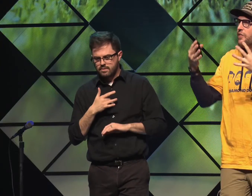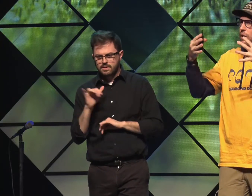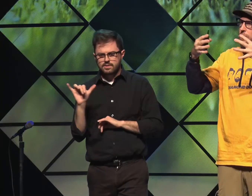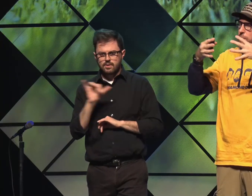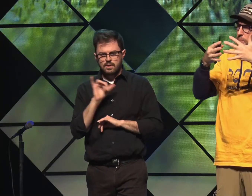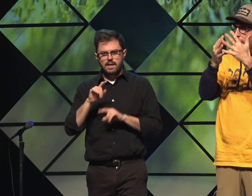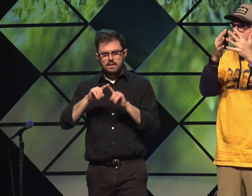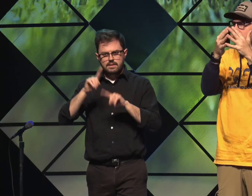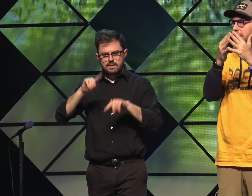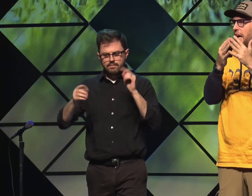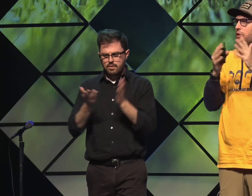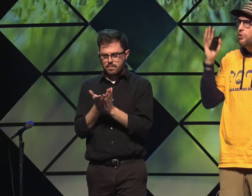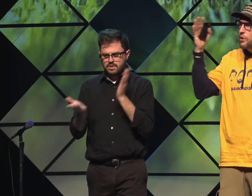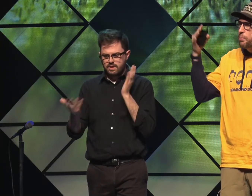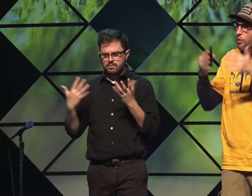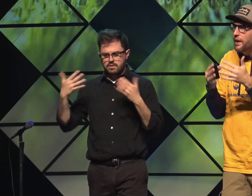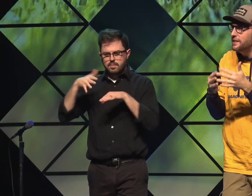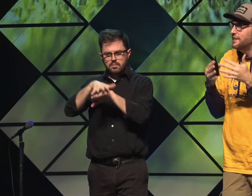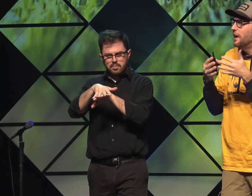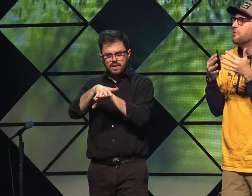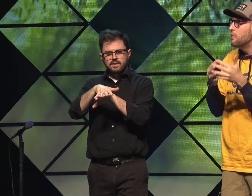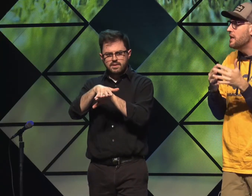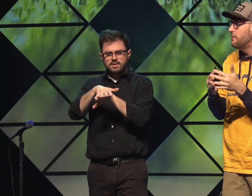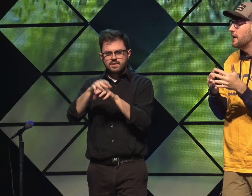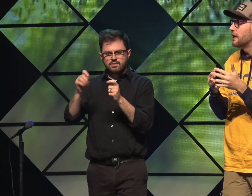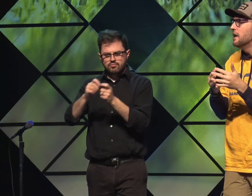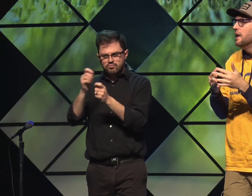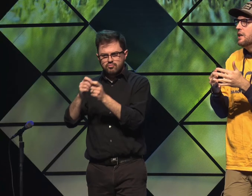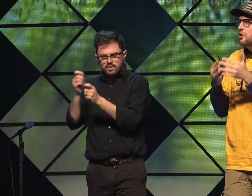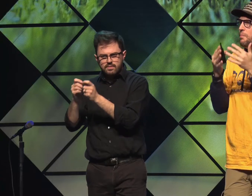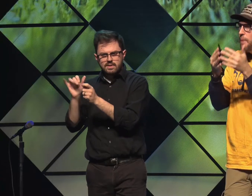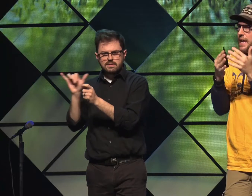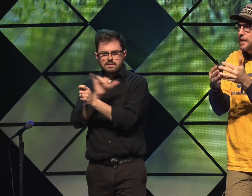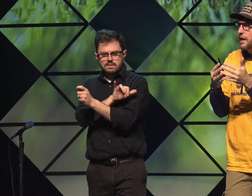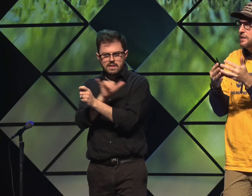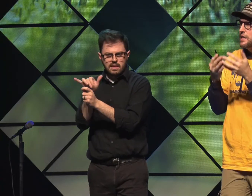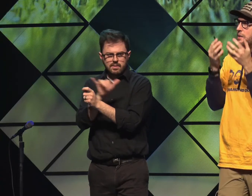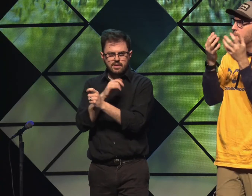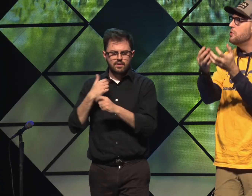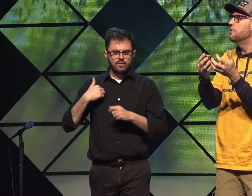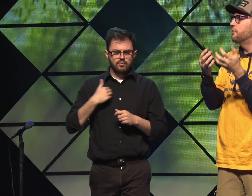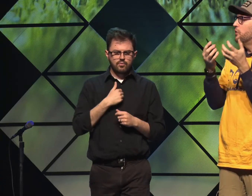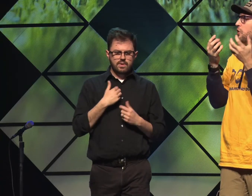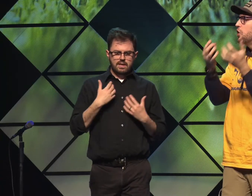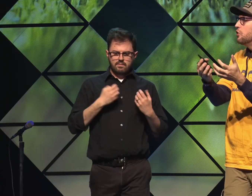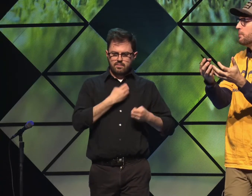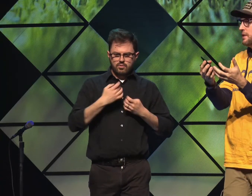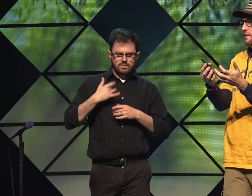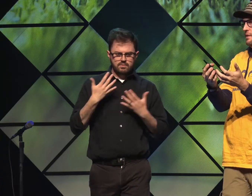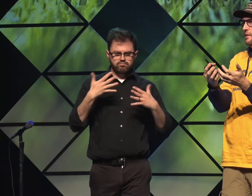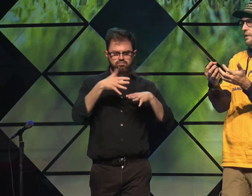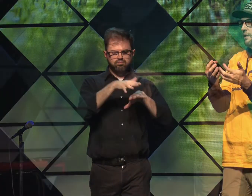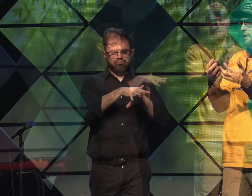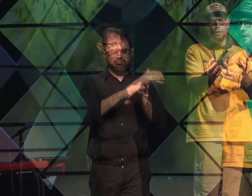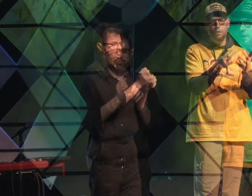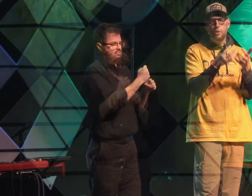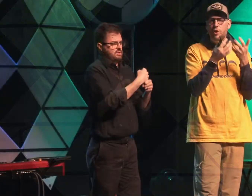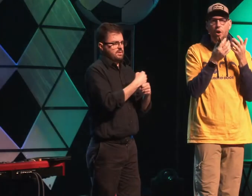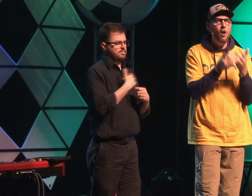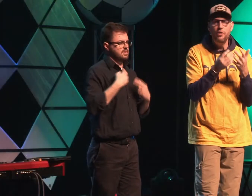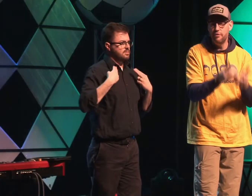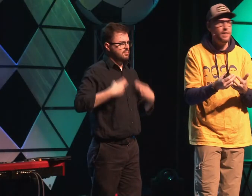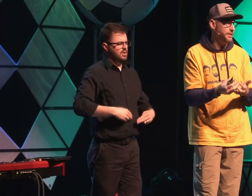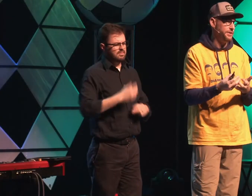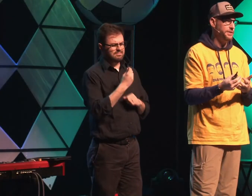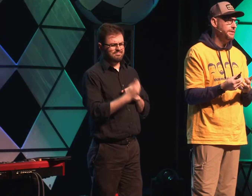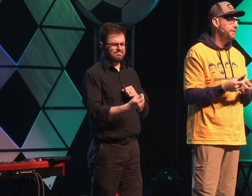things that are being blended together through the process of weaving to make us these beautiful humans with